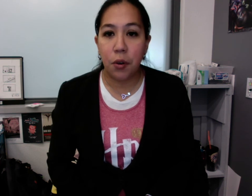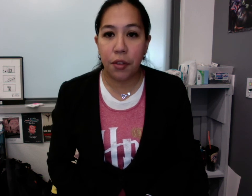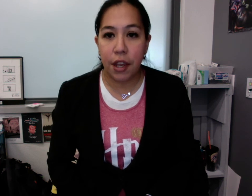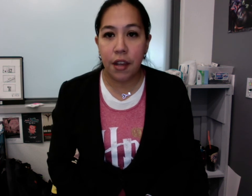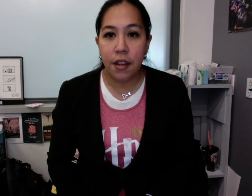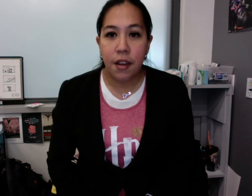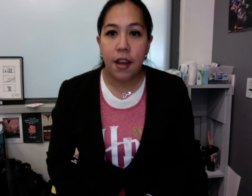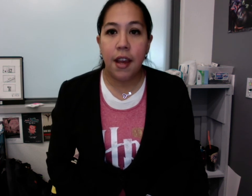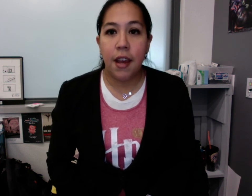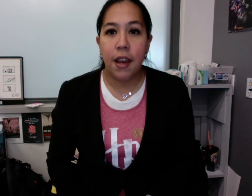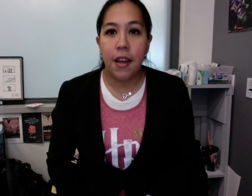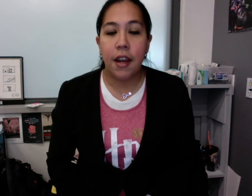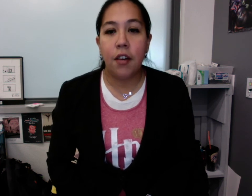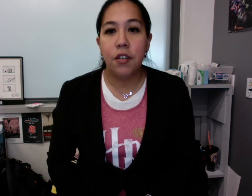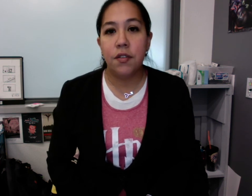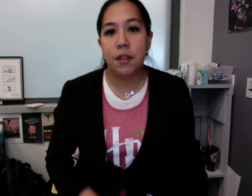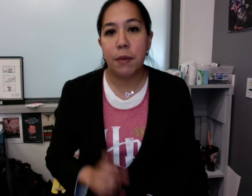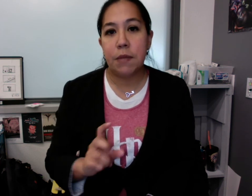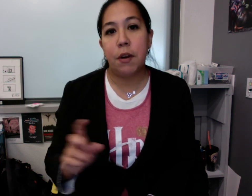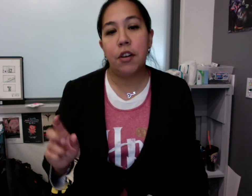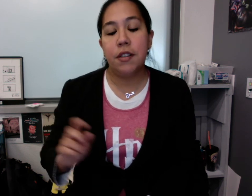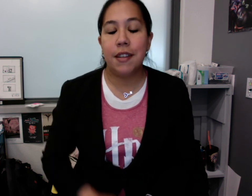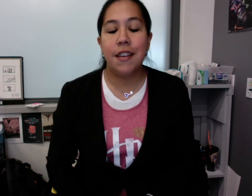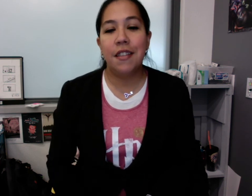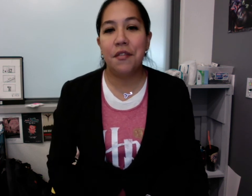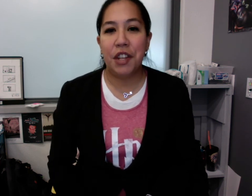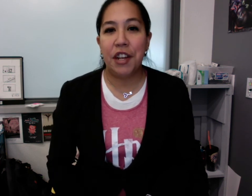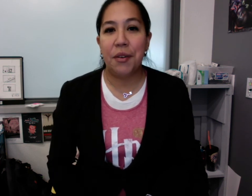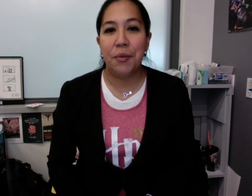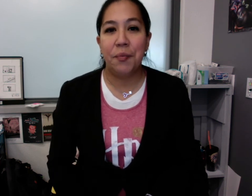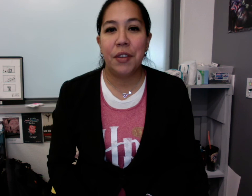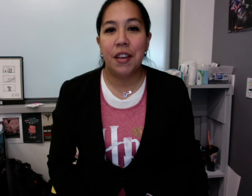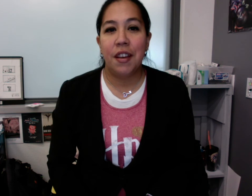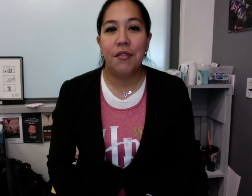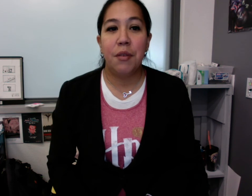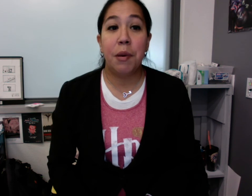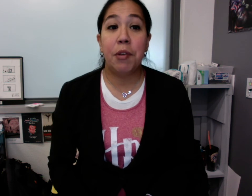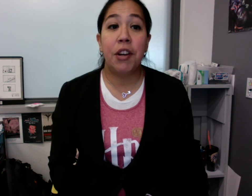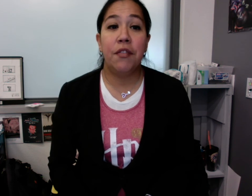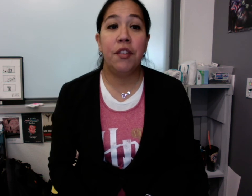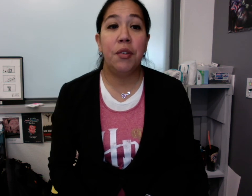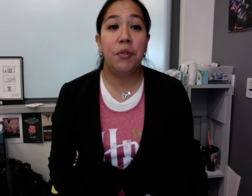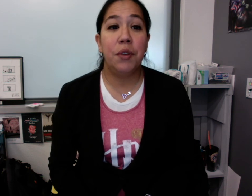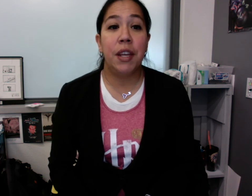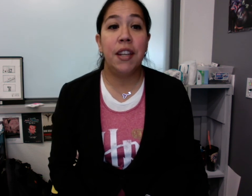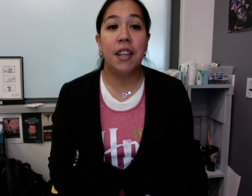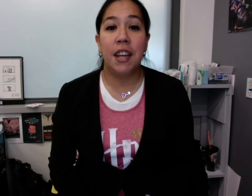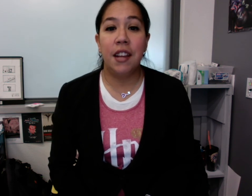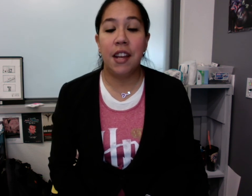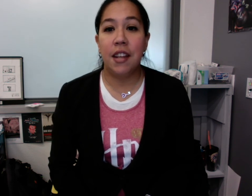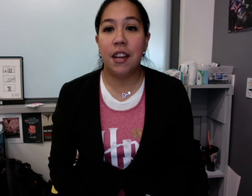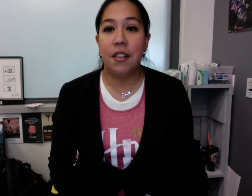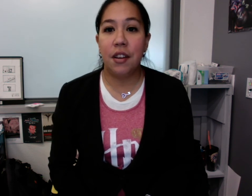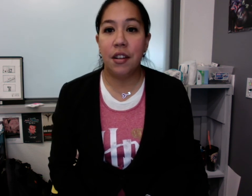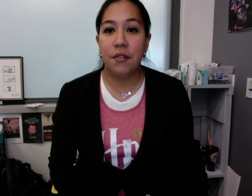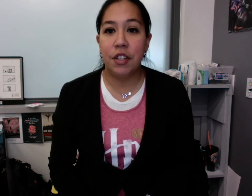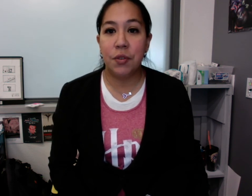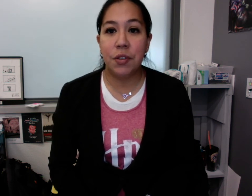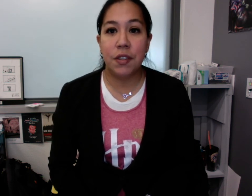thing, and I'll use the best parts in the video. Remember, if you can get any other individuals in